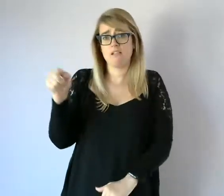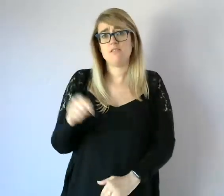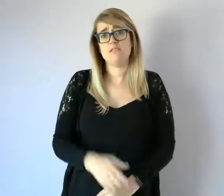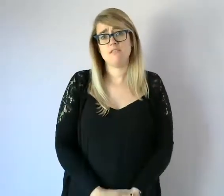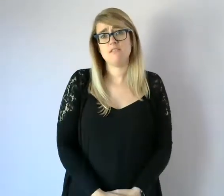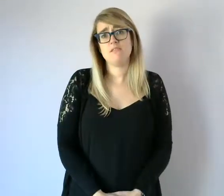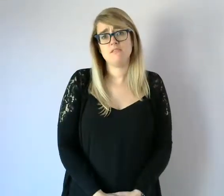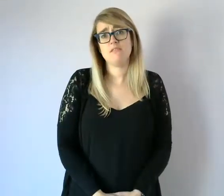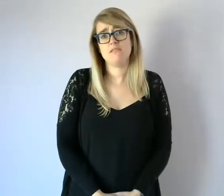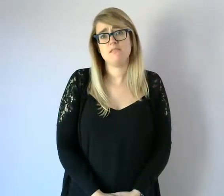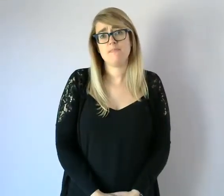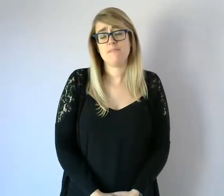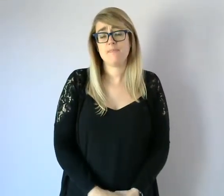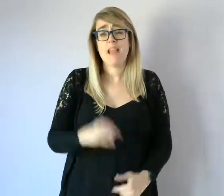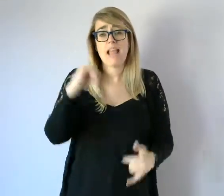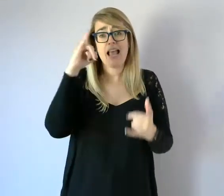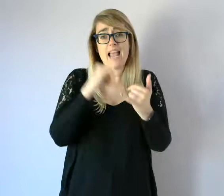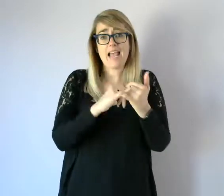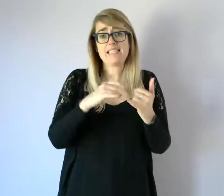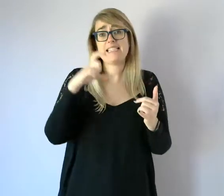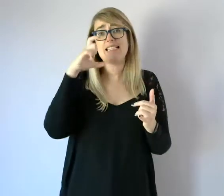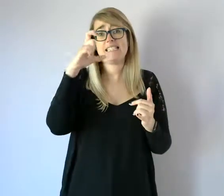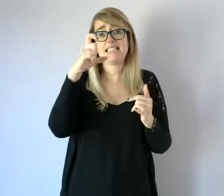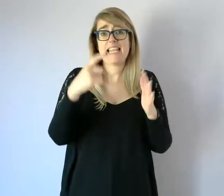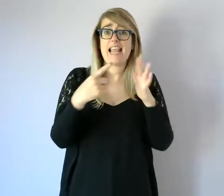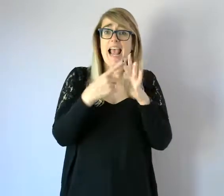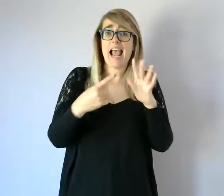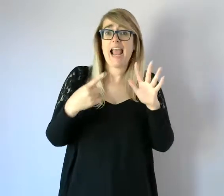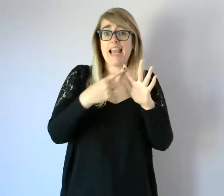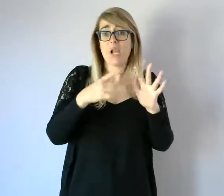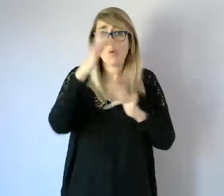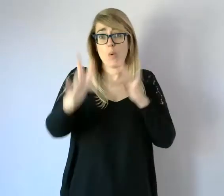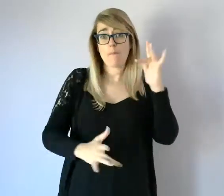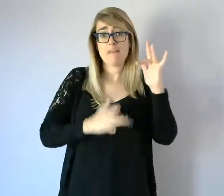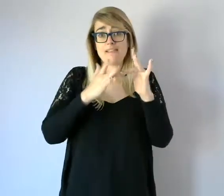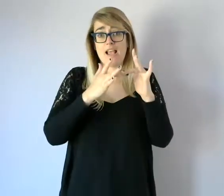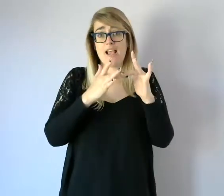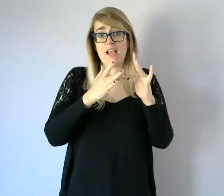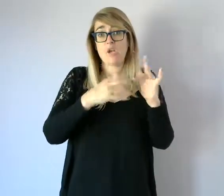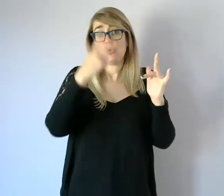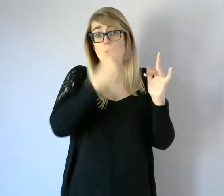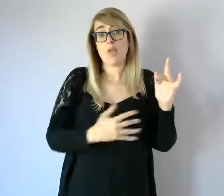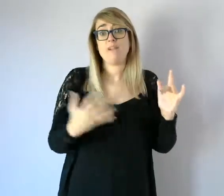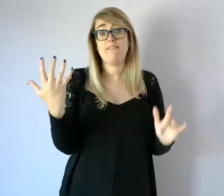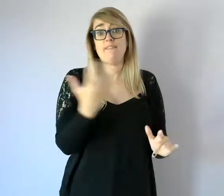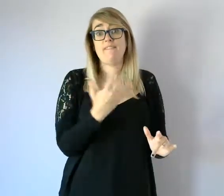The SCIE website in 2015 says,